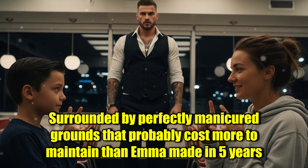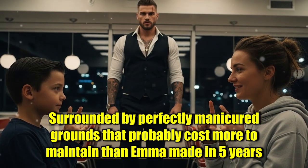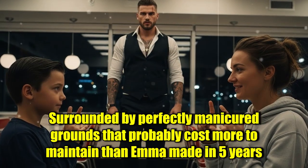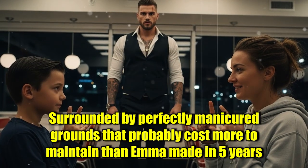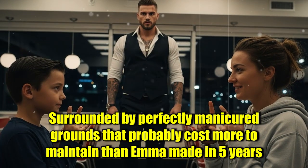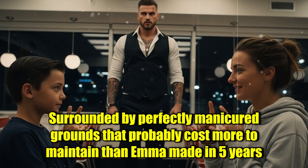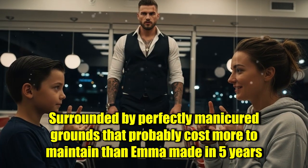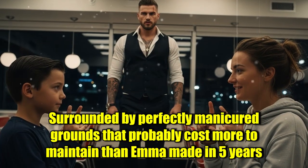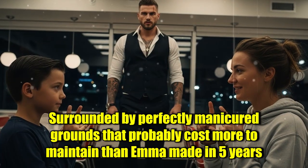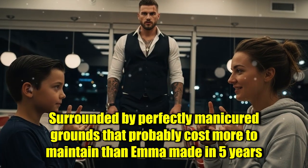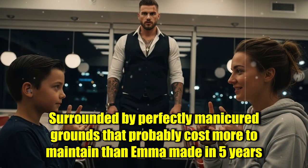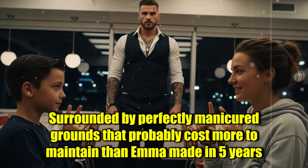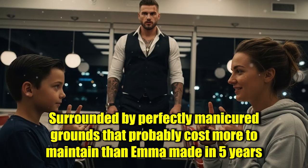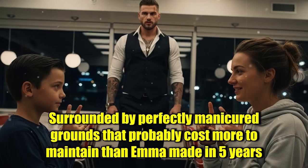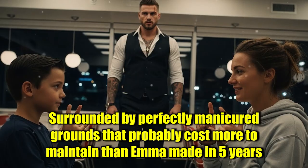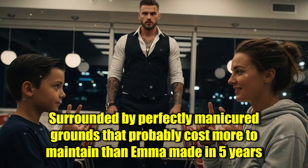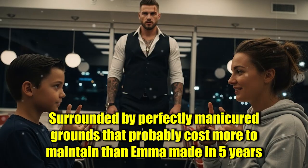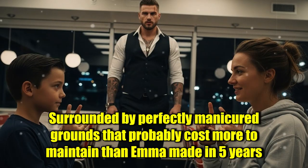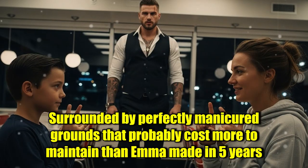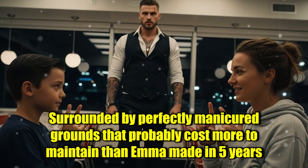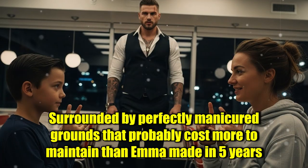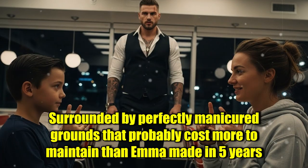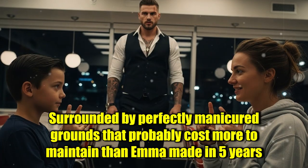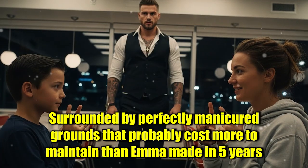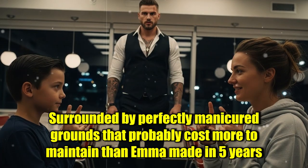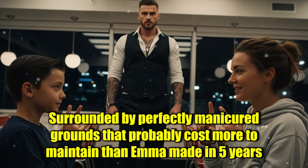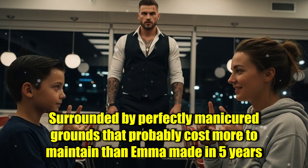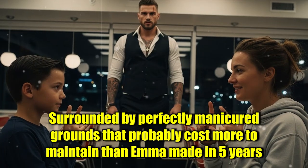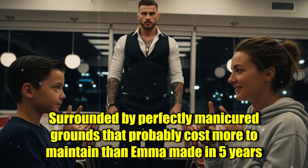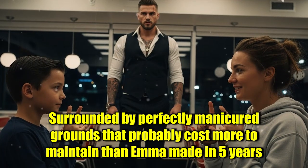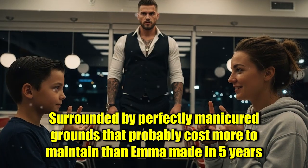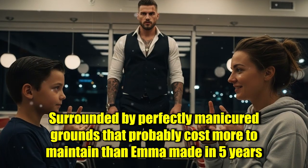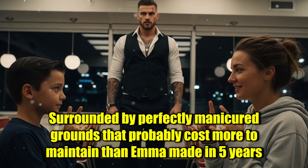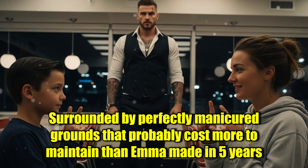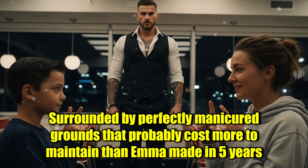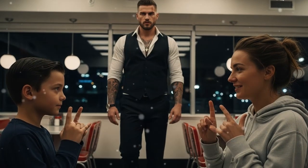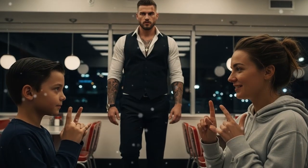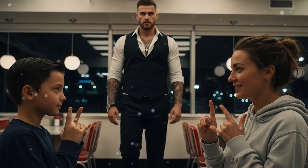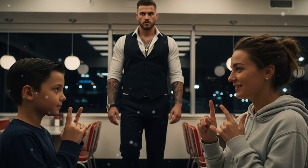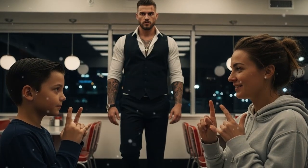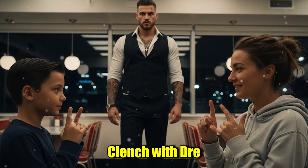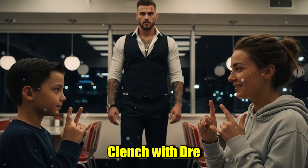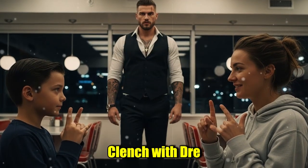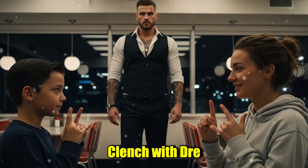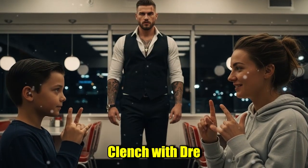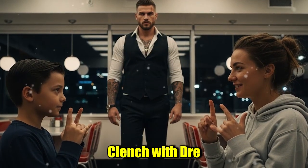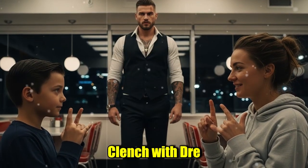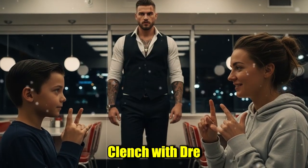surrounded by perfectly manicured grounds that probably cost more to maintain than Emma made in 5 years. But it was the subtle details